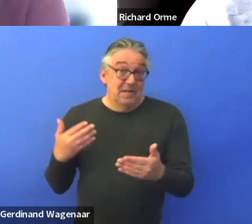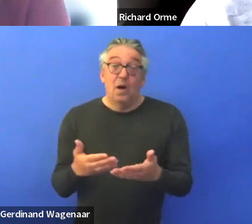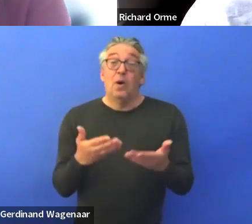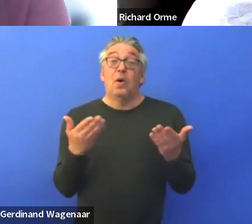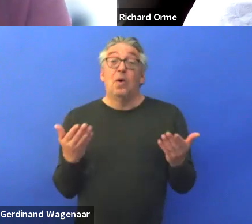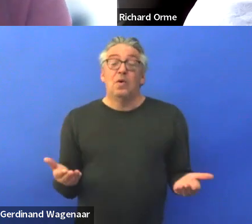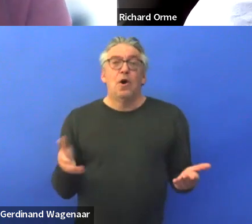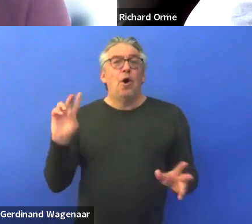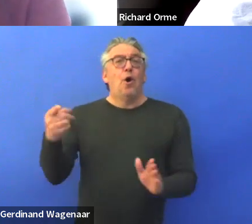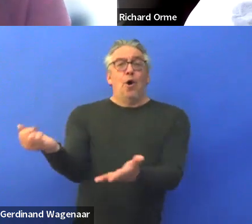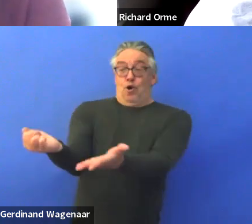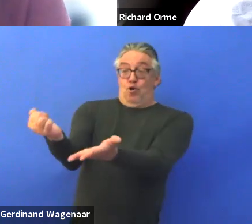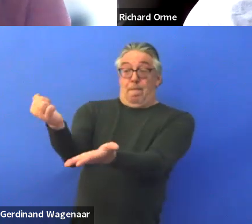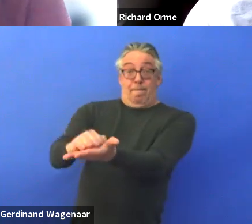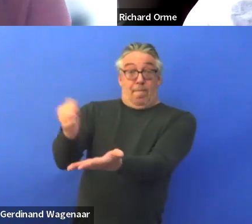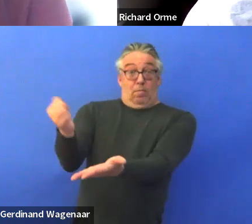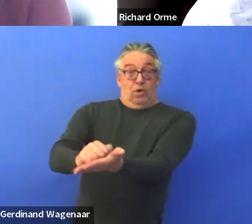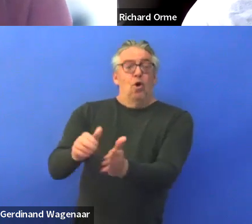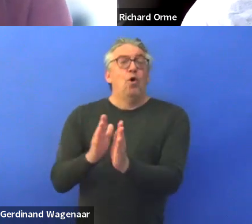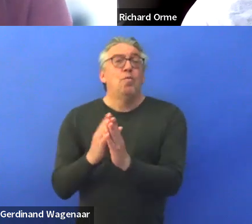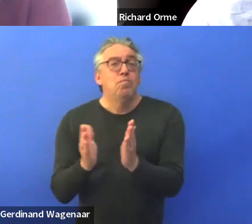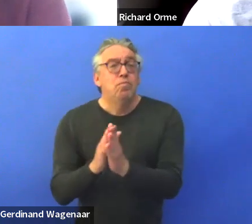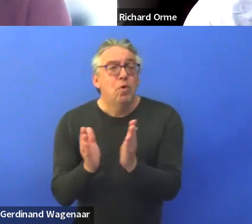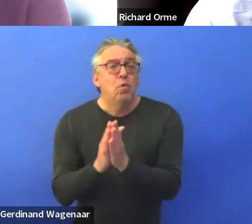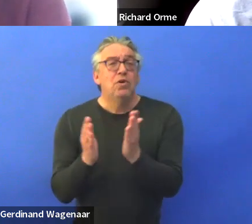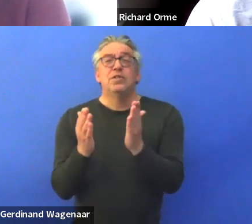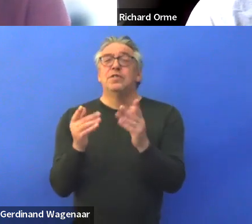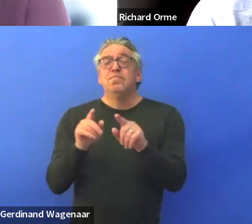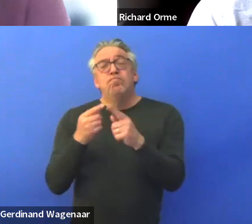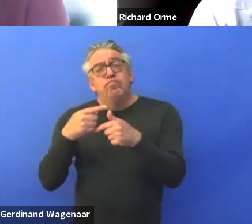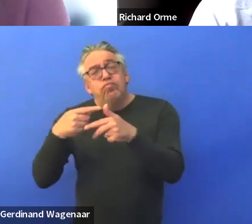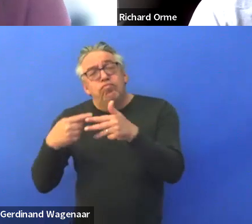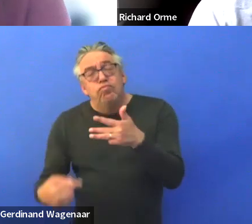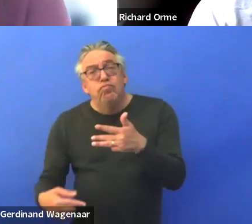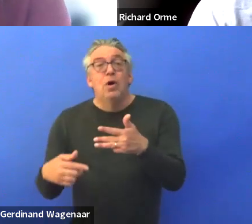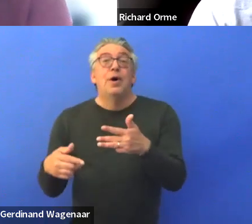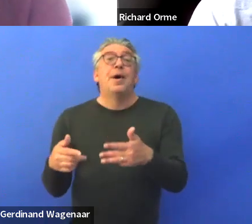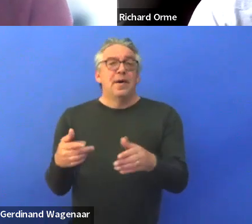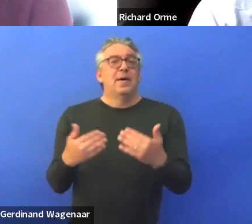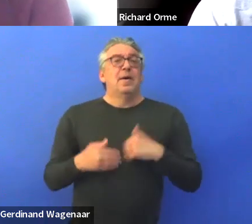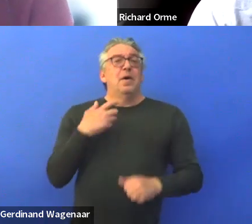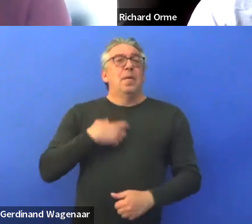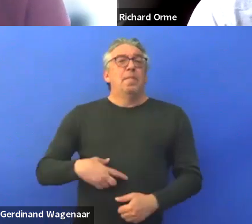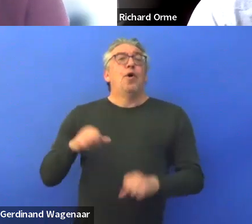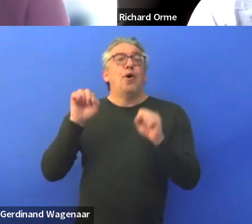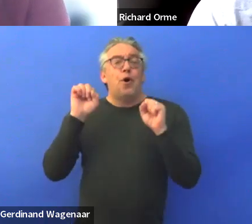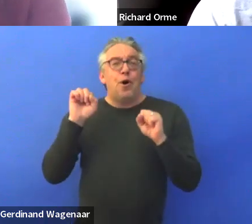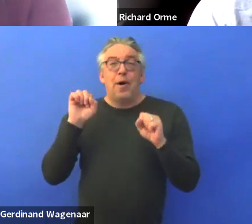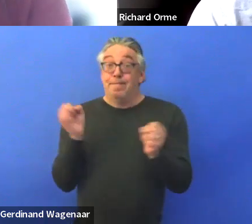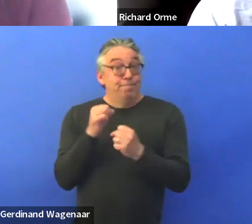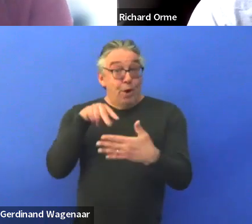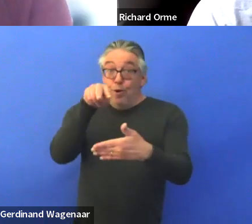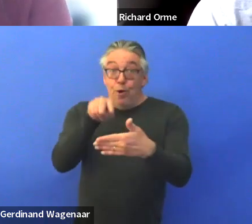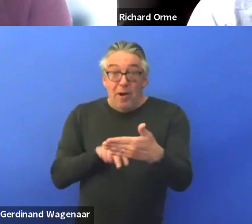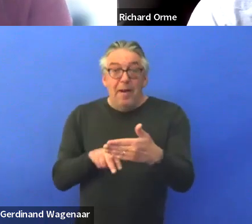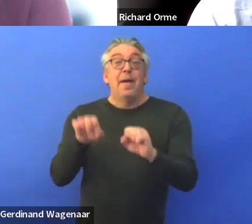that publishing books are accessible to persons with disabilities, for people with print disabilities.